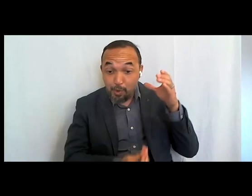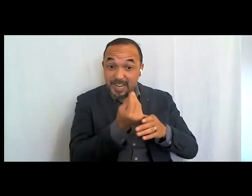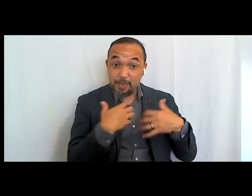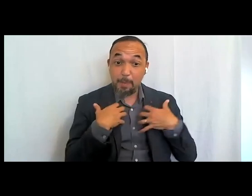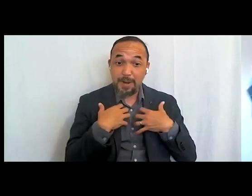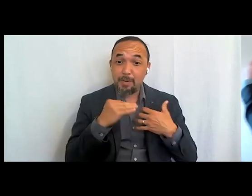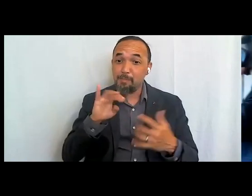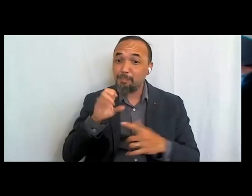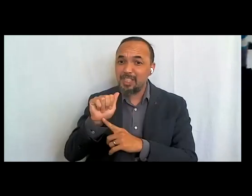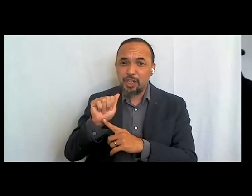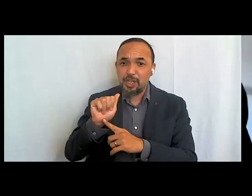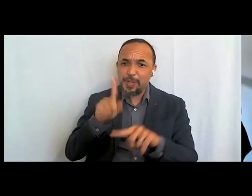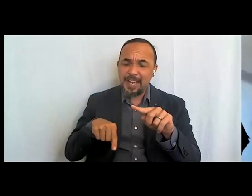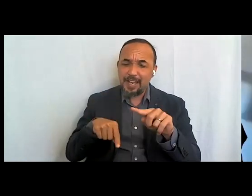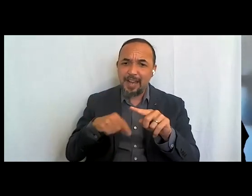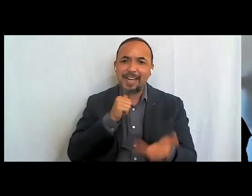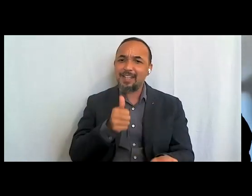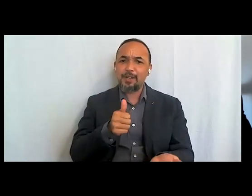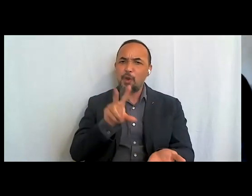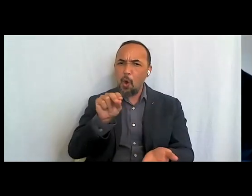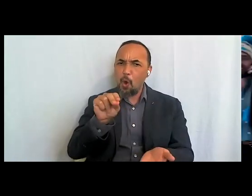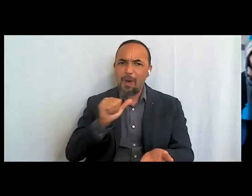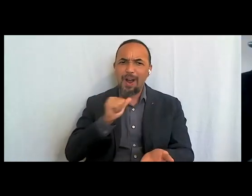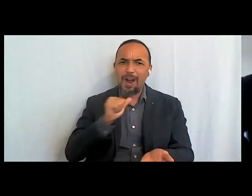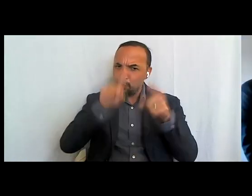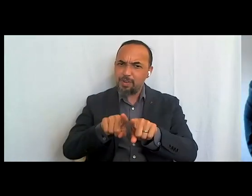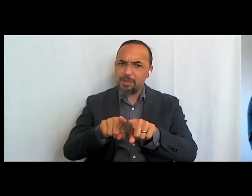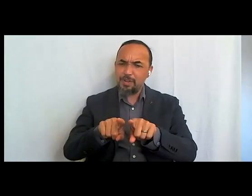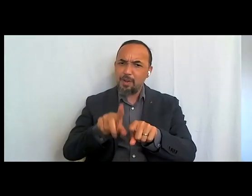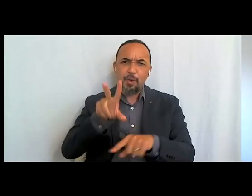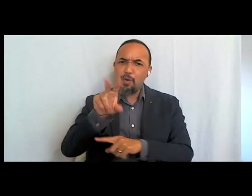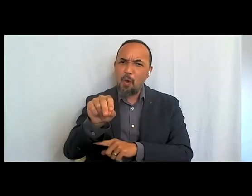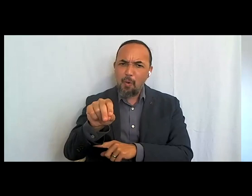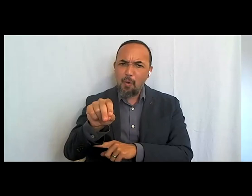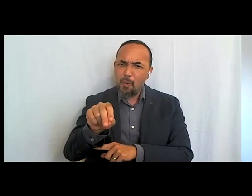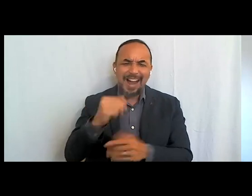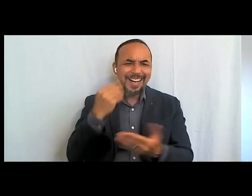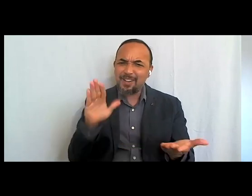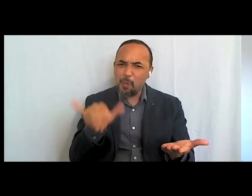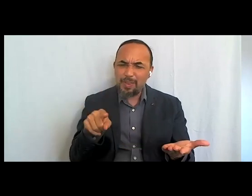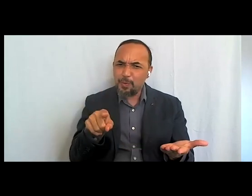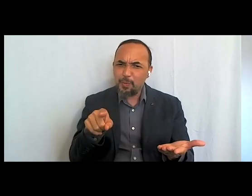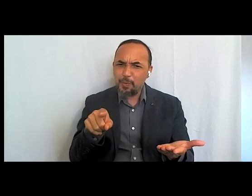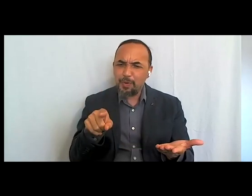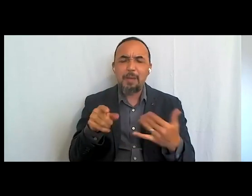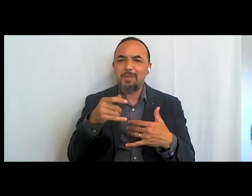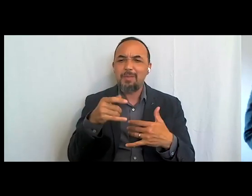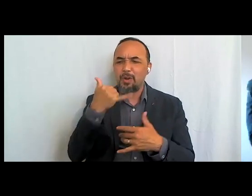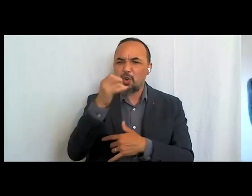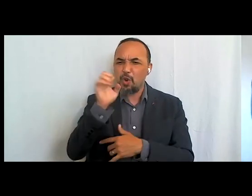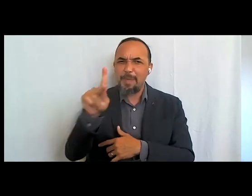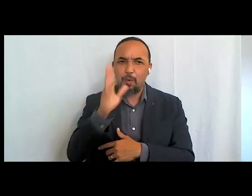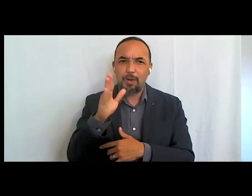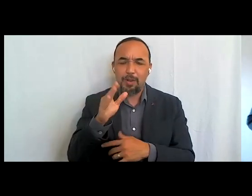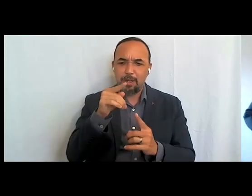can't. I didn't. No, I didn't sign off on that. I didn't know that you. I gotta call you back. There, this is a crank call.